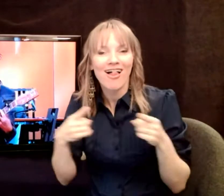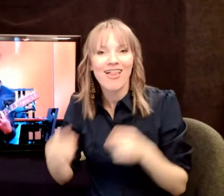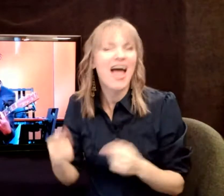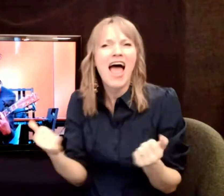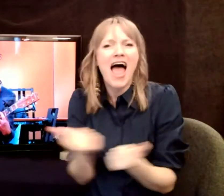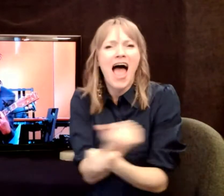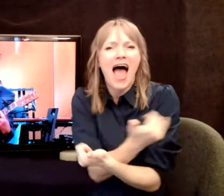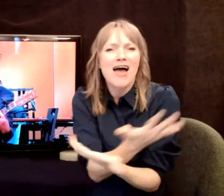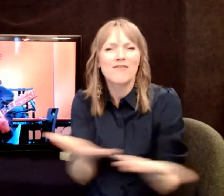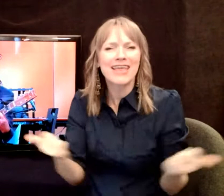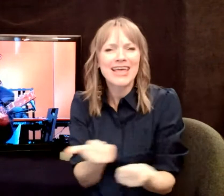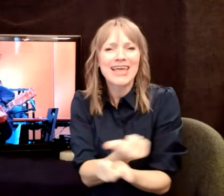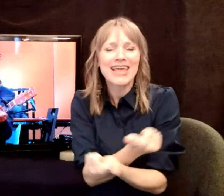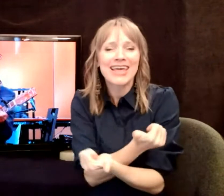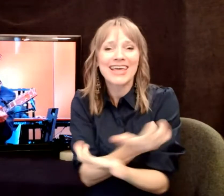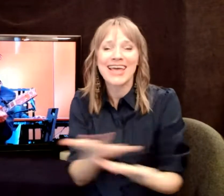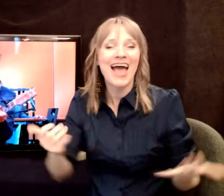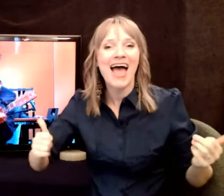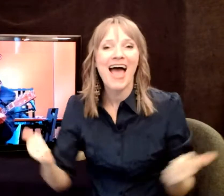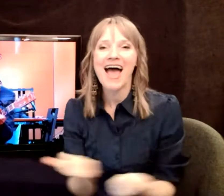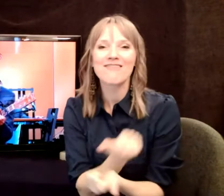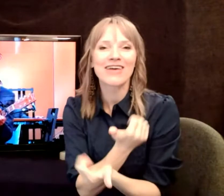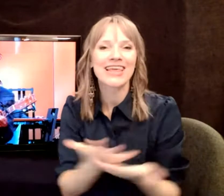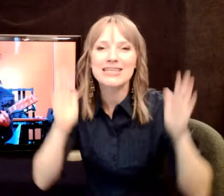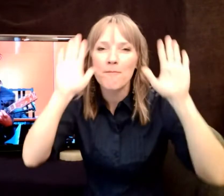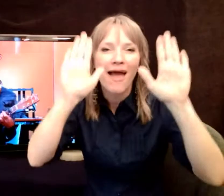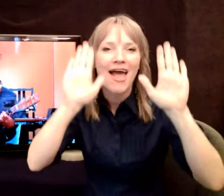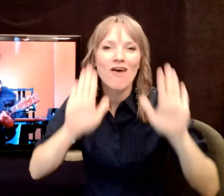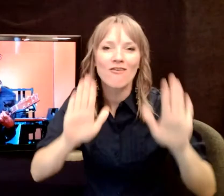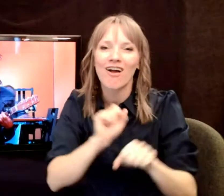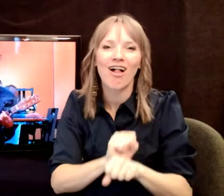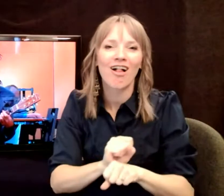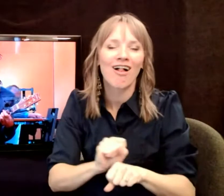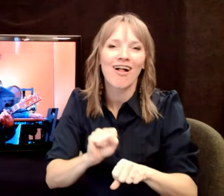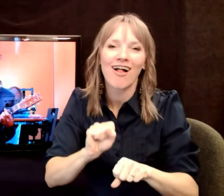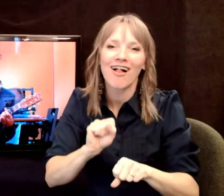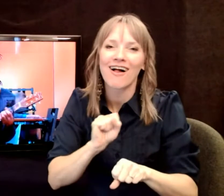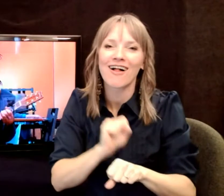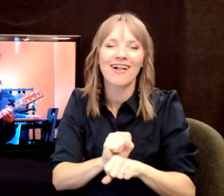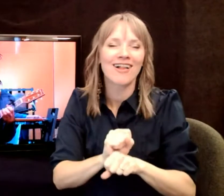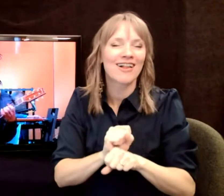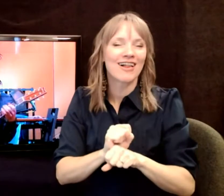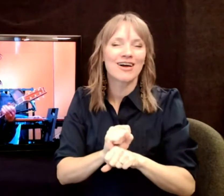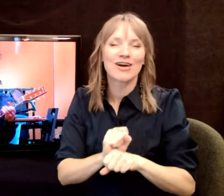Everything, everything, everything's a miracle.